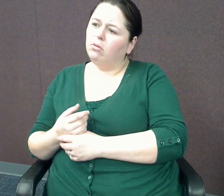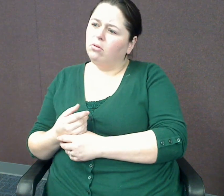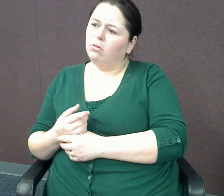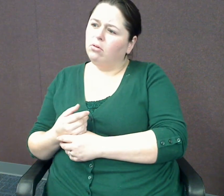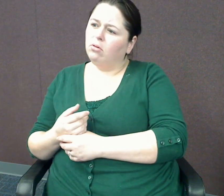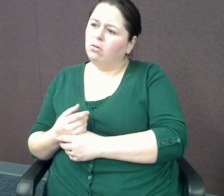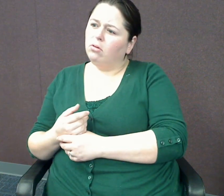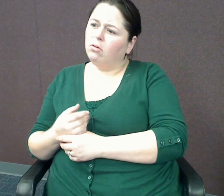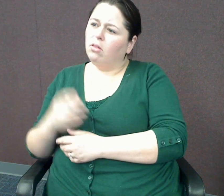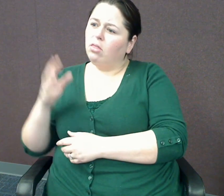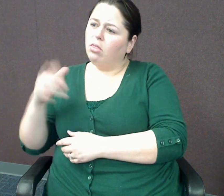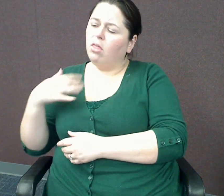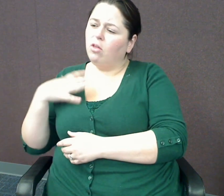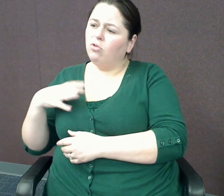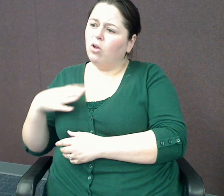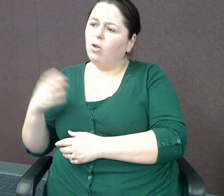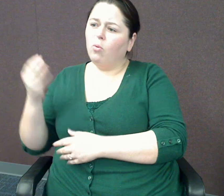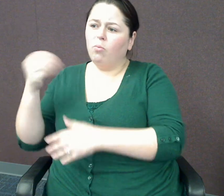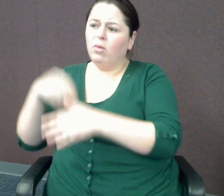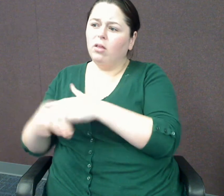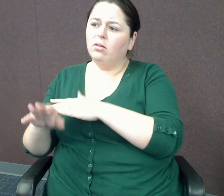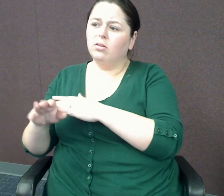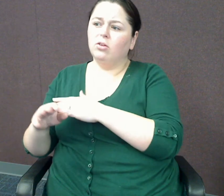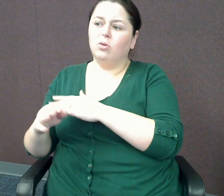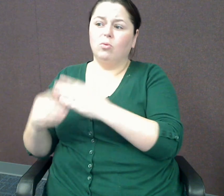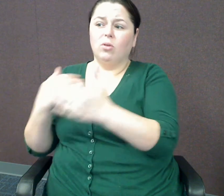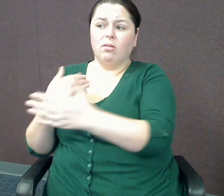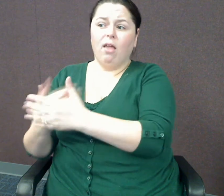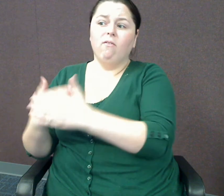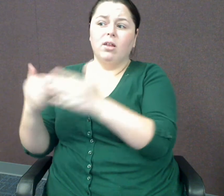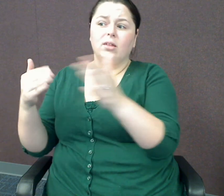And that shirt's going to be entered as evidence against you. It's your shirt.